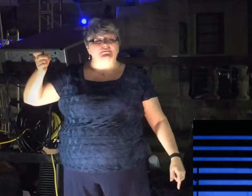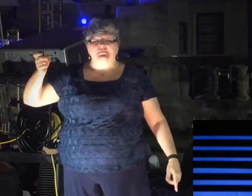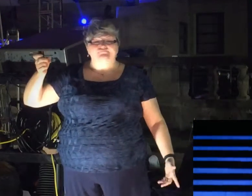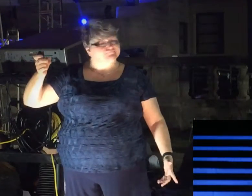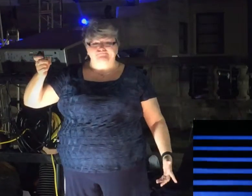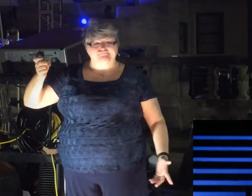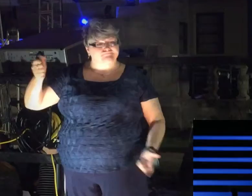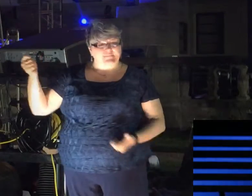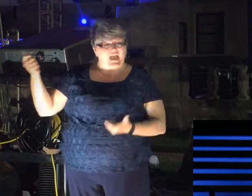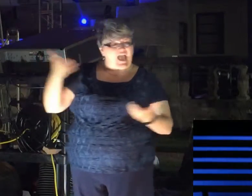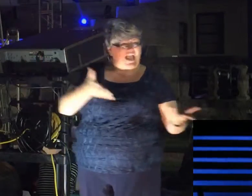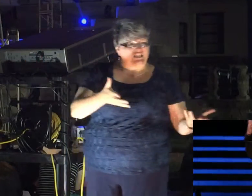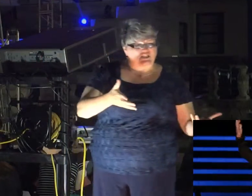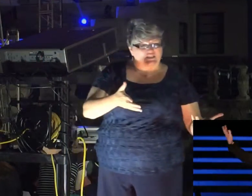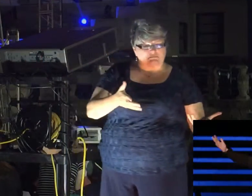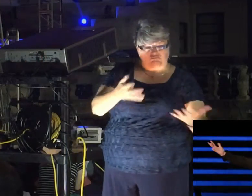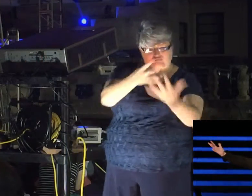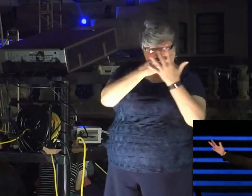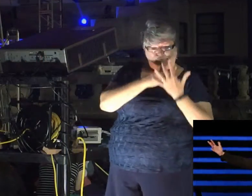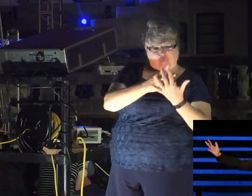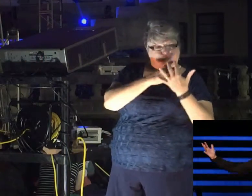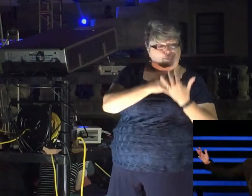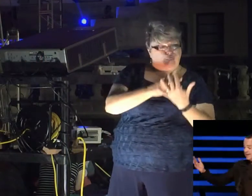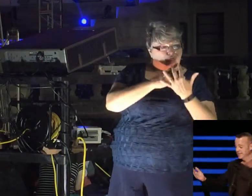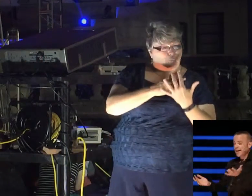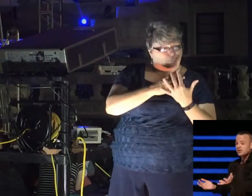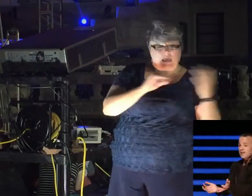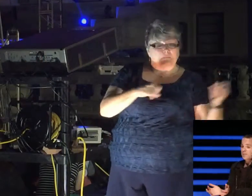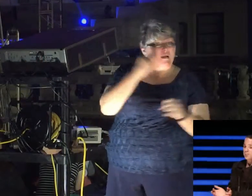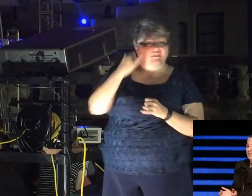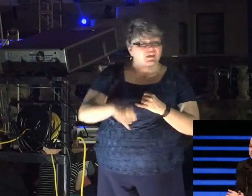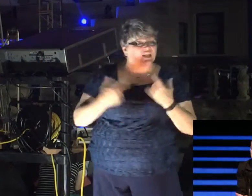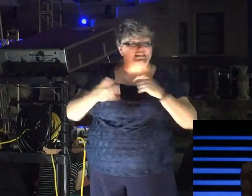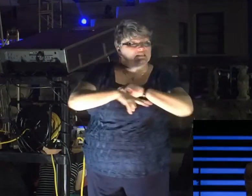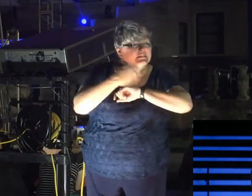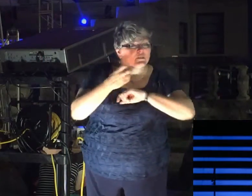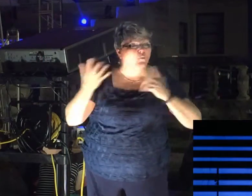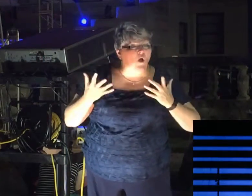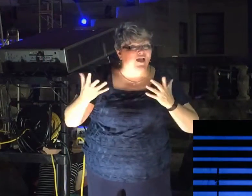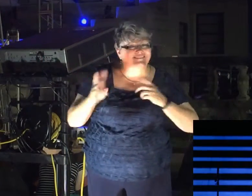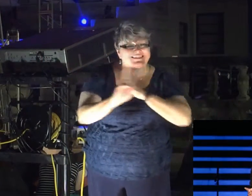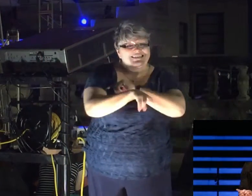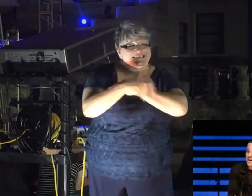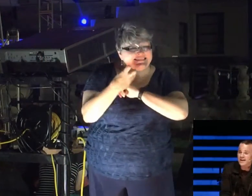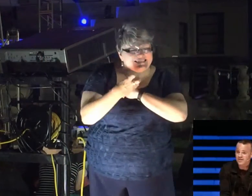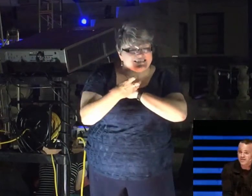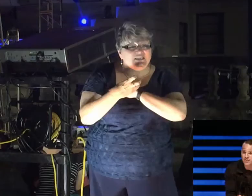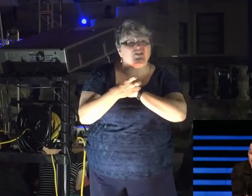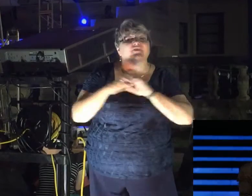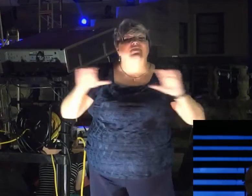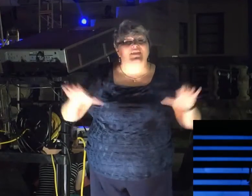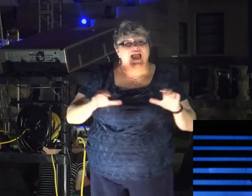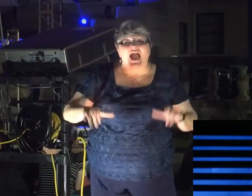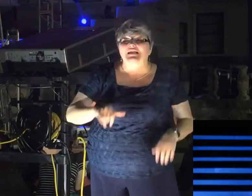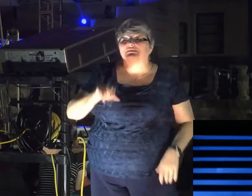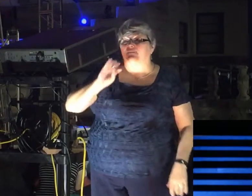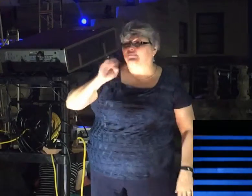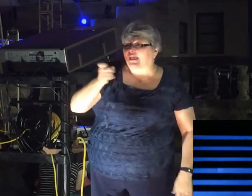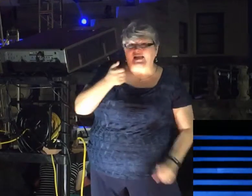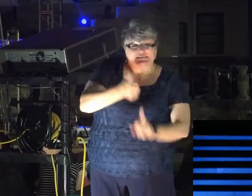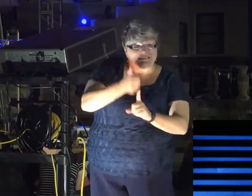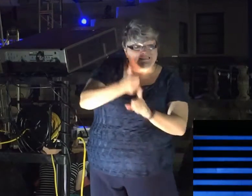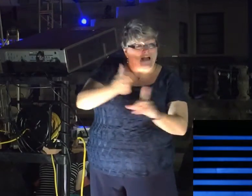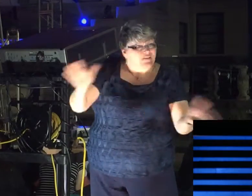of sex has actually imprisoned us. And by the end, do you know what it steals? The act of sex